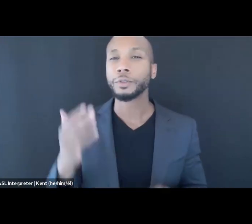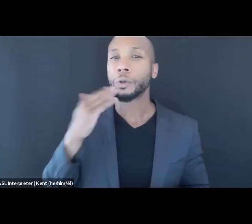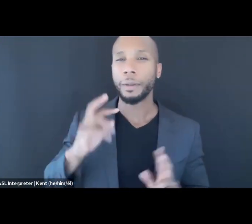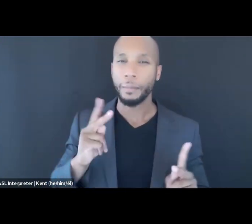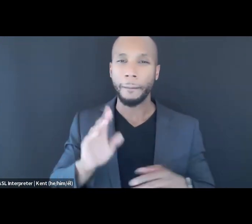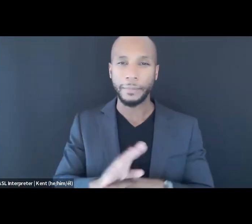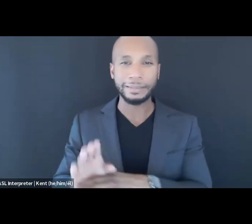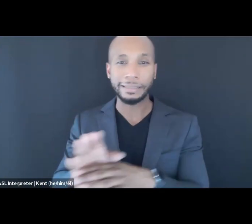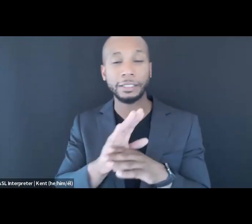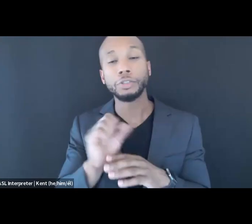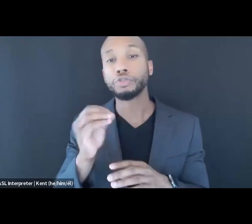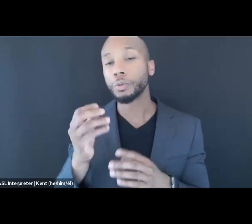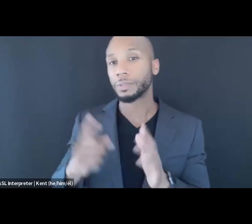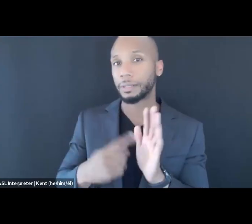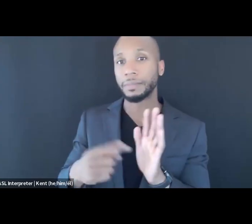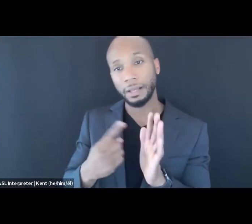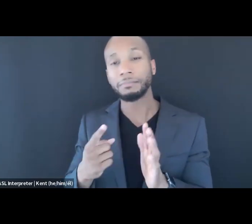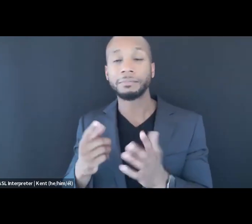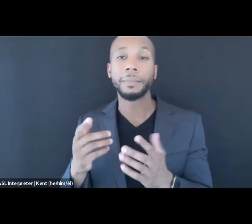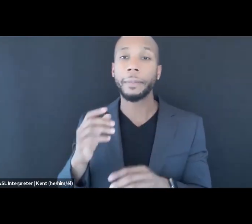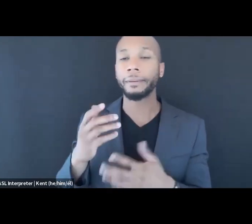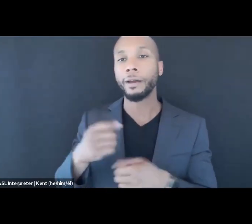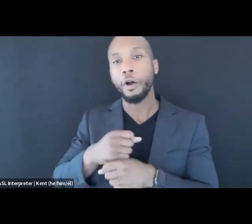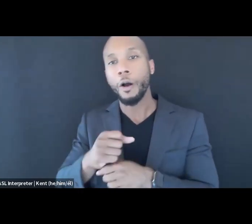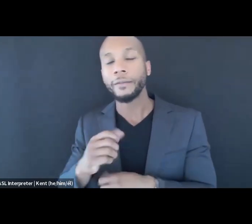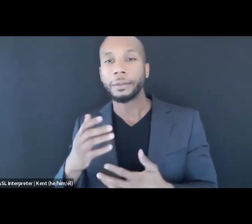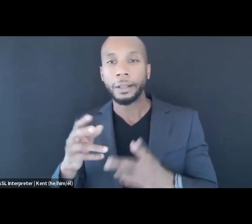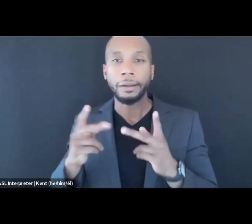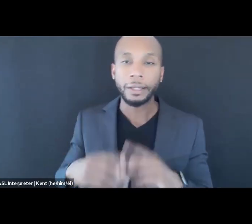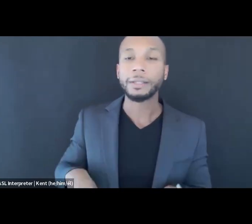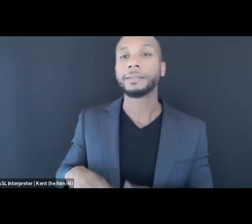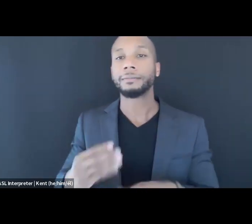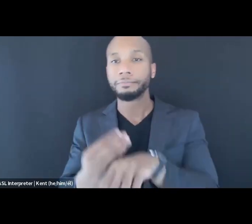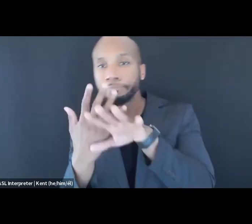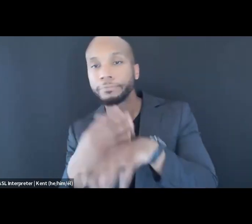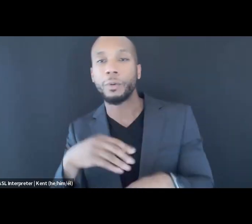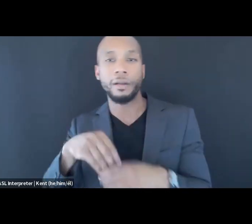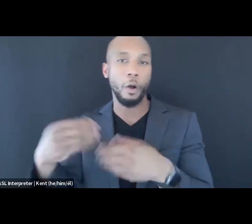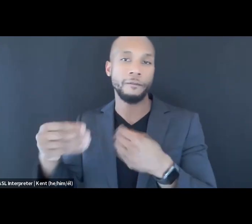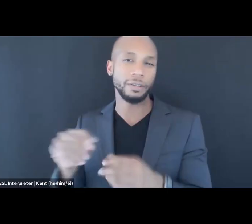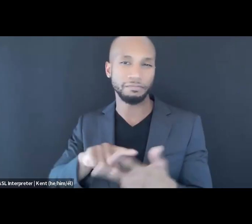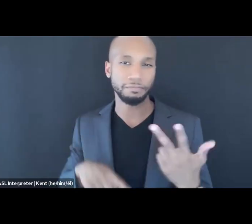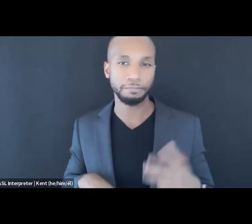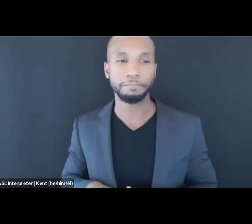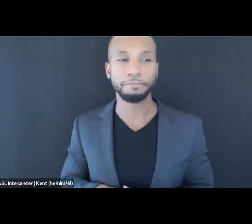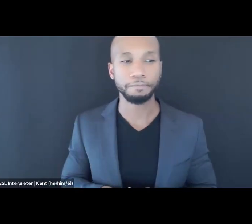are busy, so sometimes that's a coffee shop, on a video platform, or in their office.